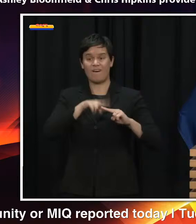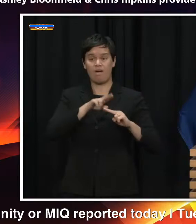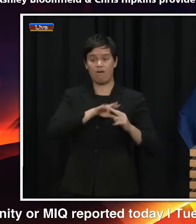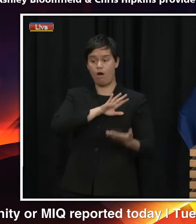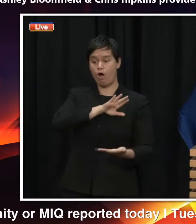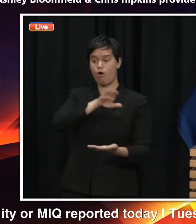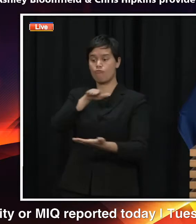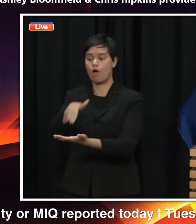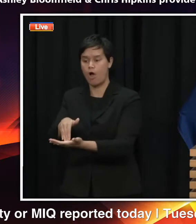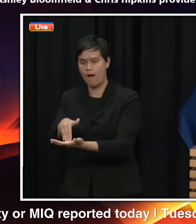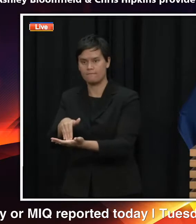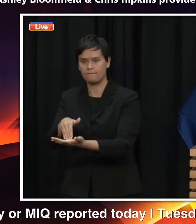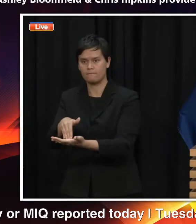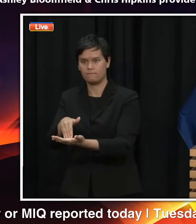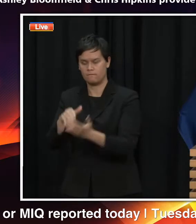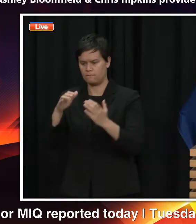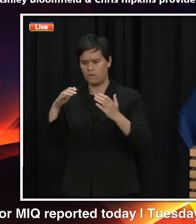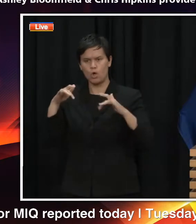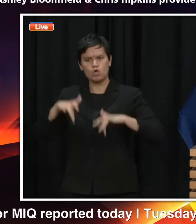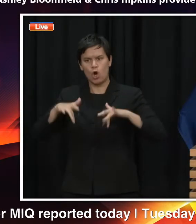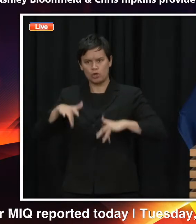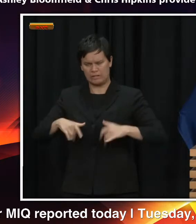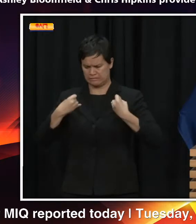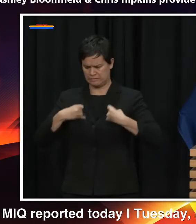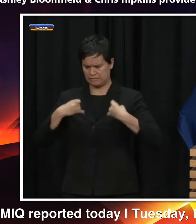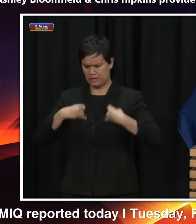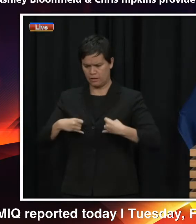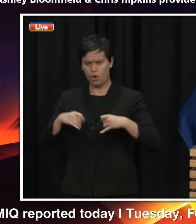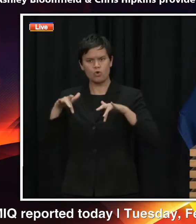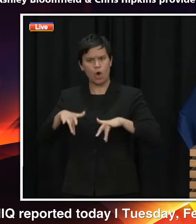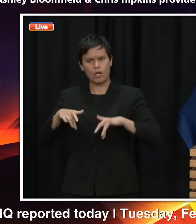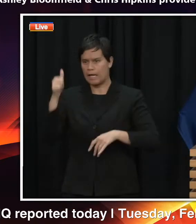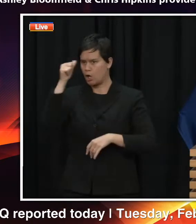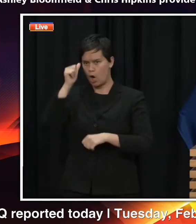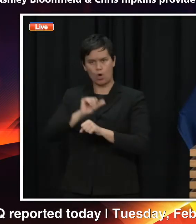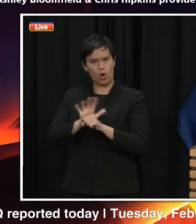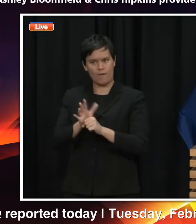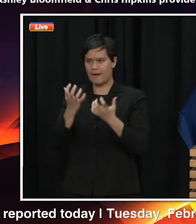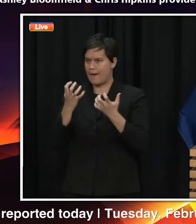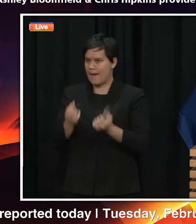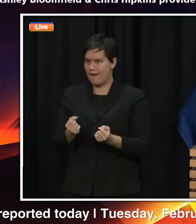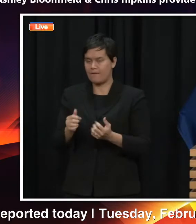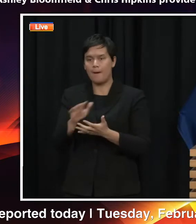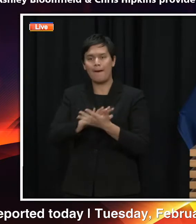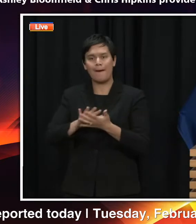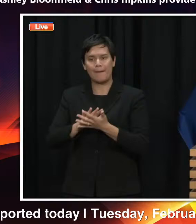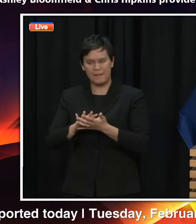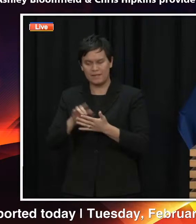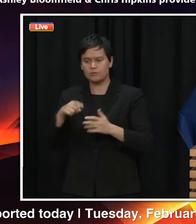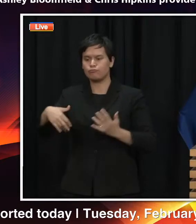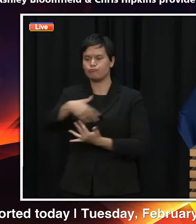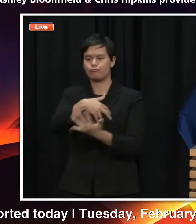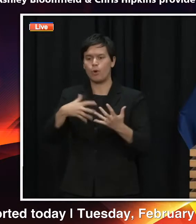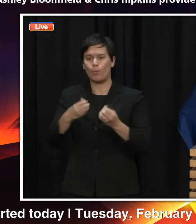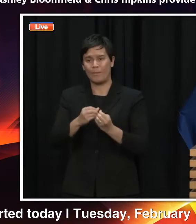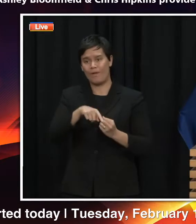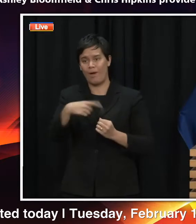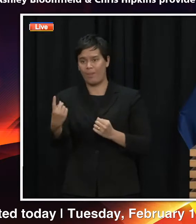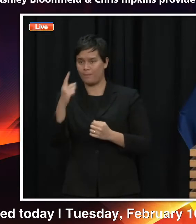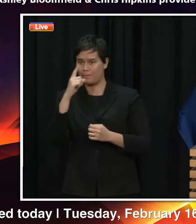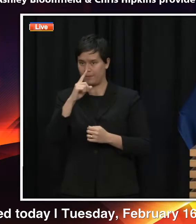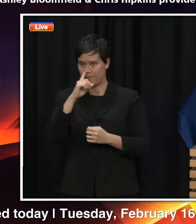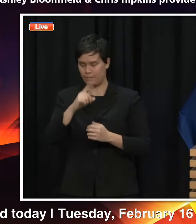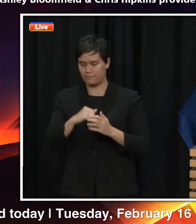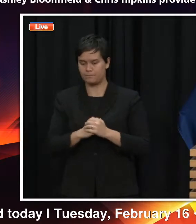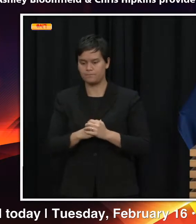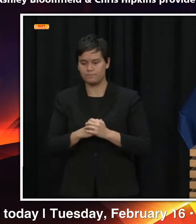well before he developed any symptoms or indeed tested positive. In addition to the family member close contacts, all the